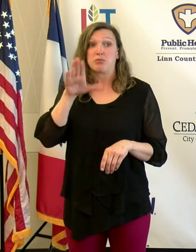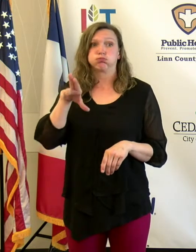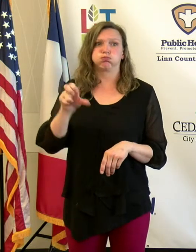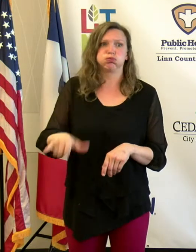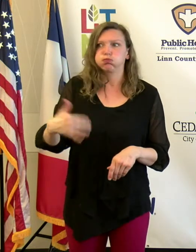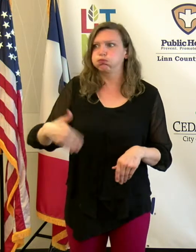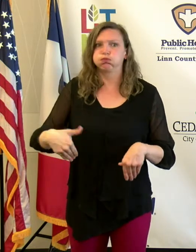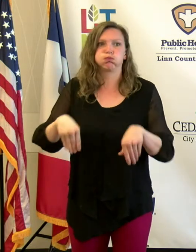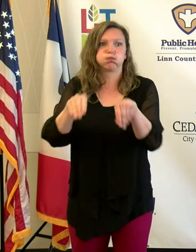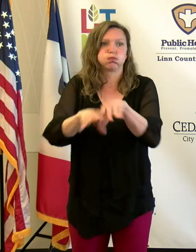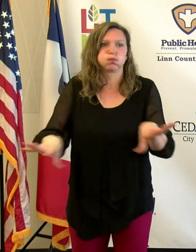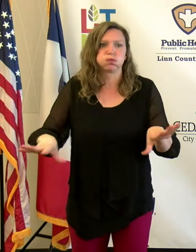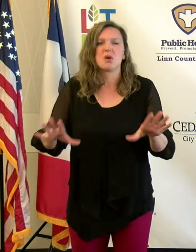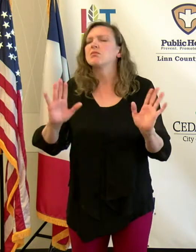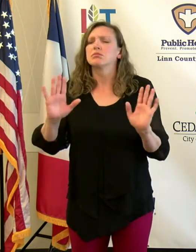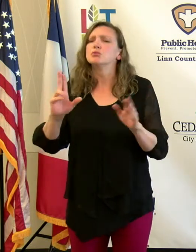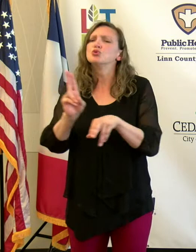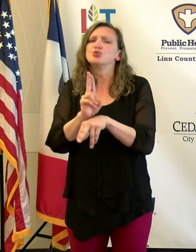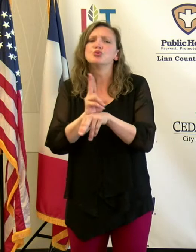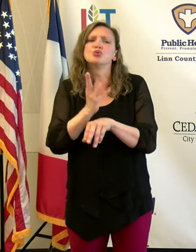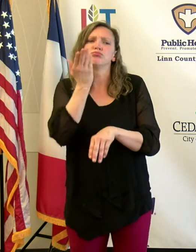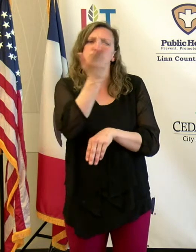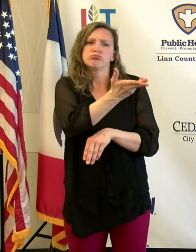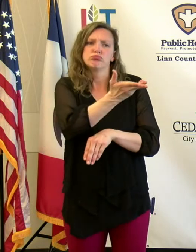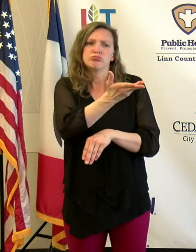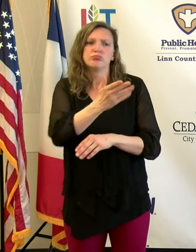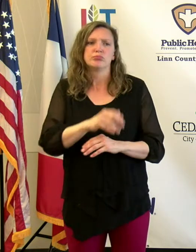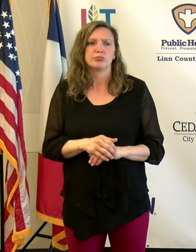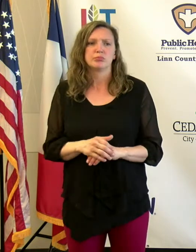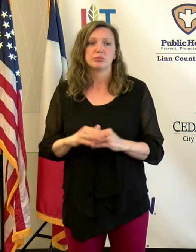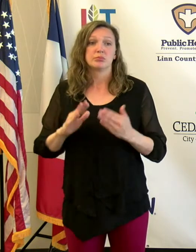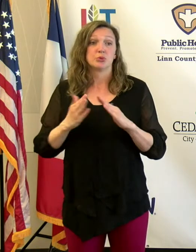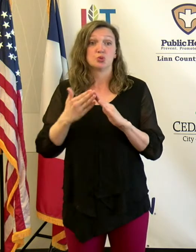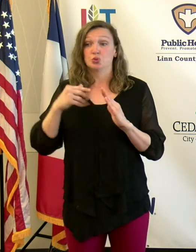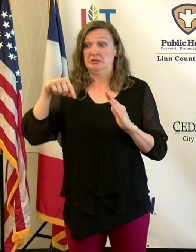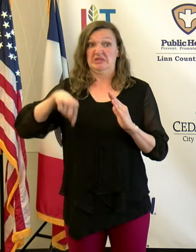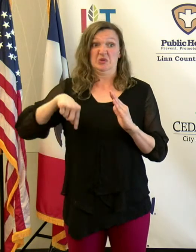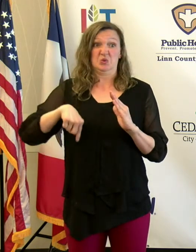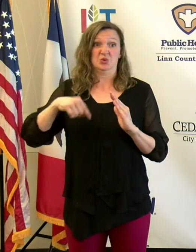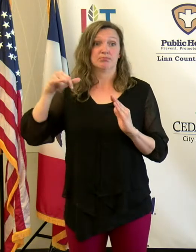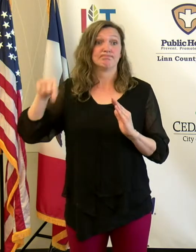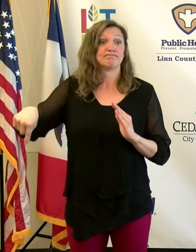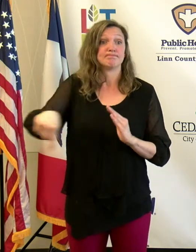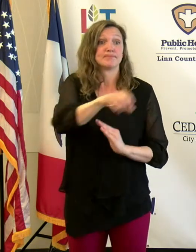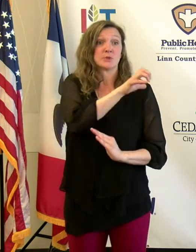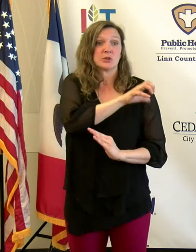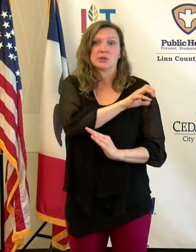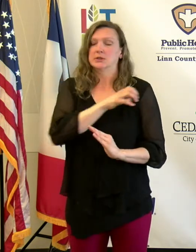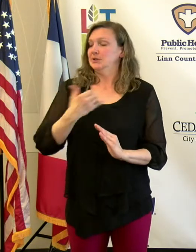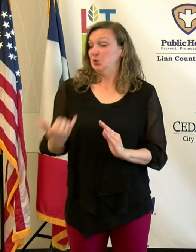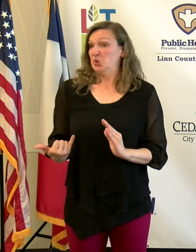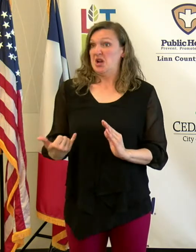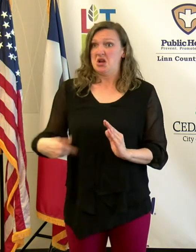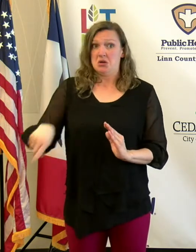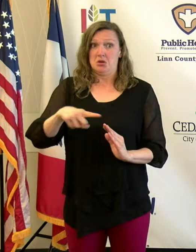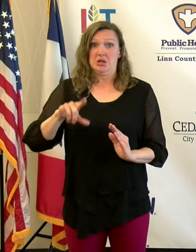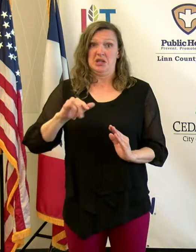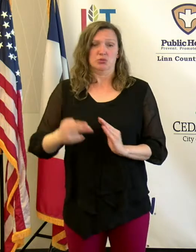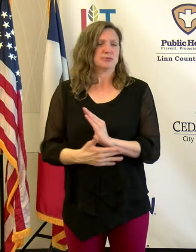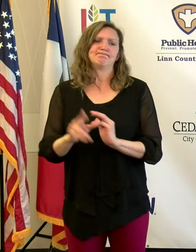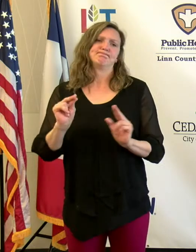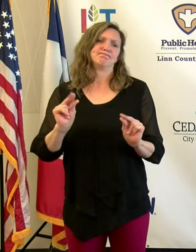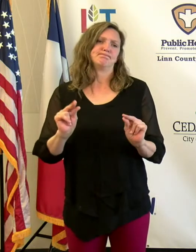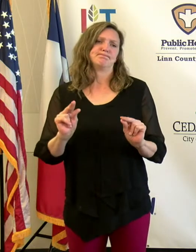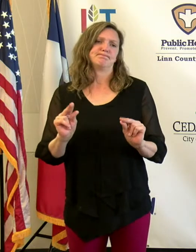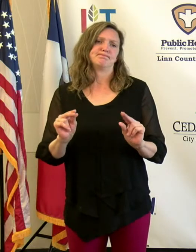of any of our providers within our community having the rapid testing kits available at this time. I think it's something that everyone would love